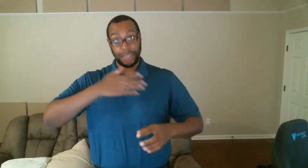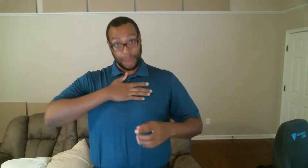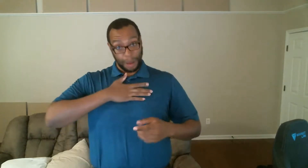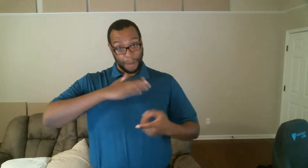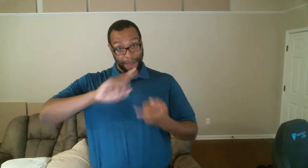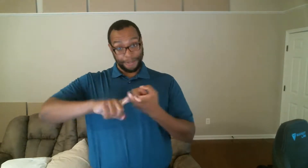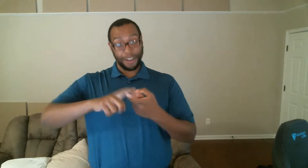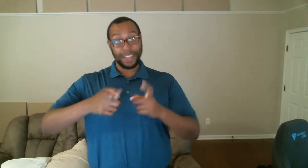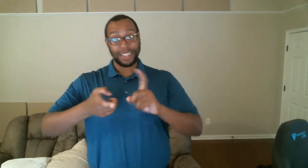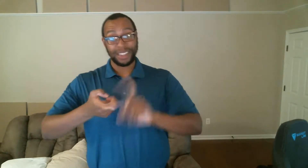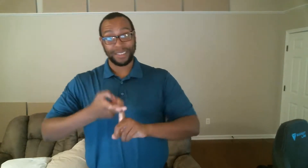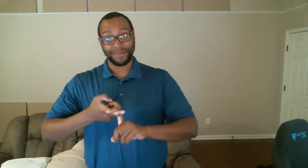my friend.